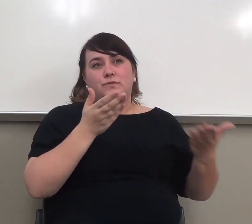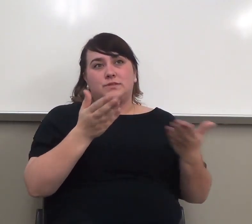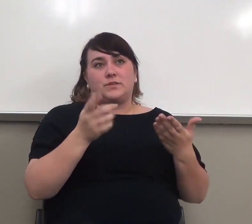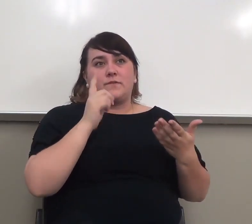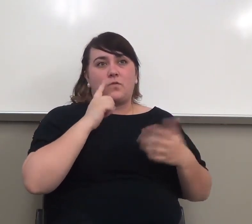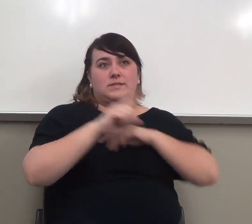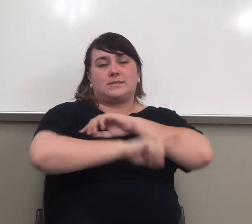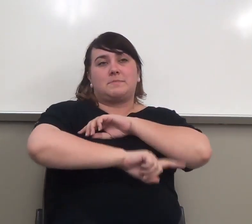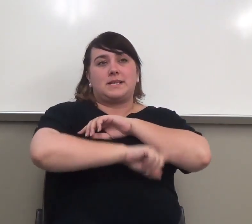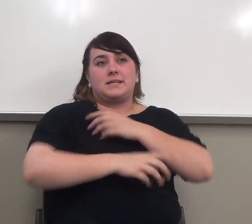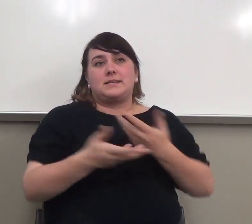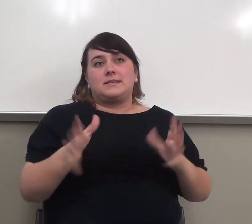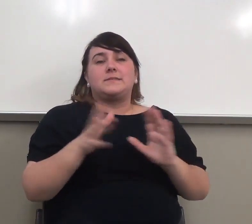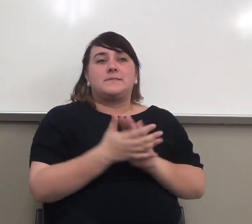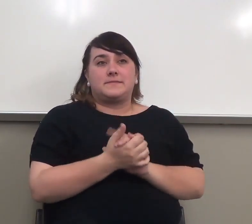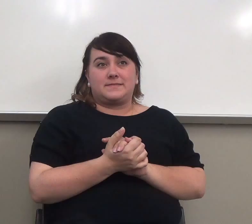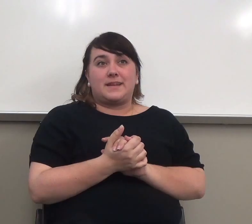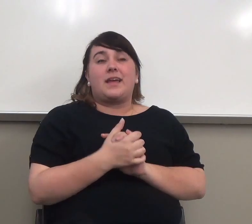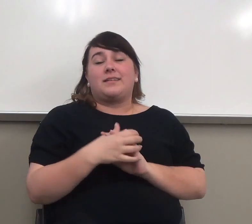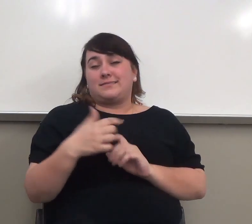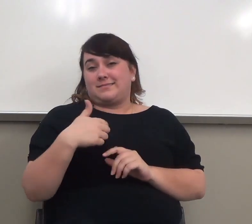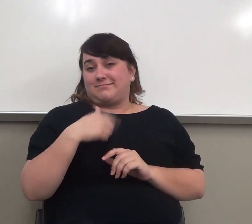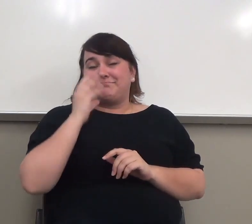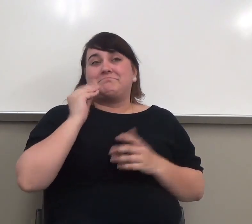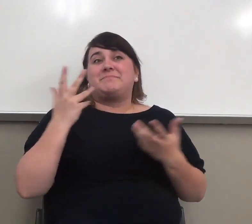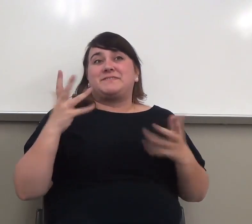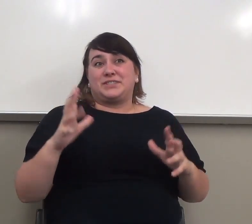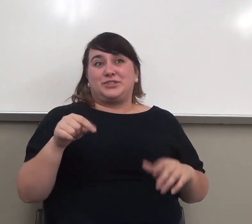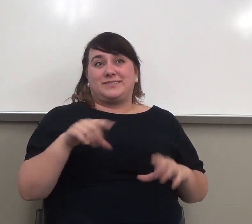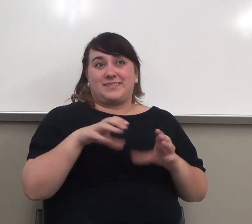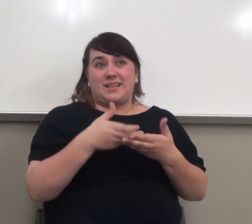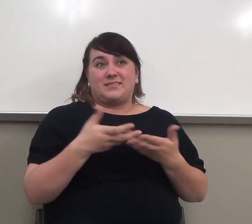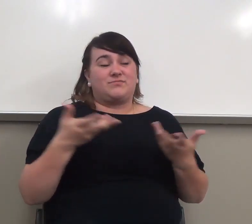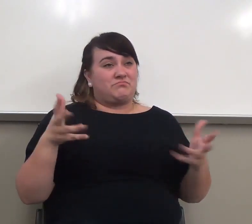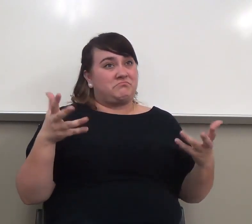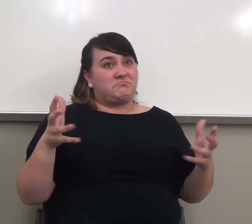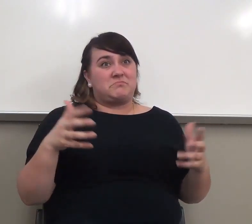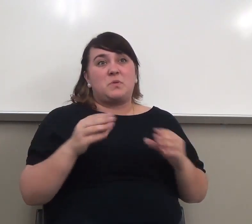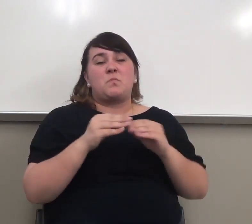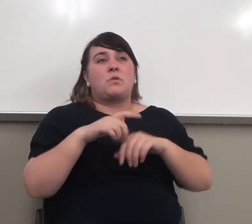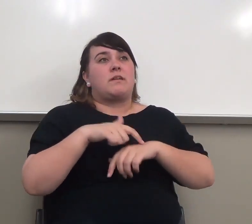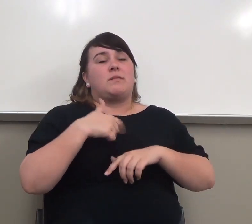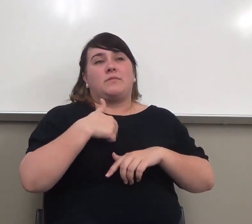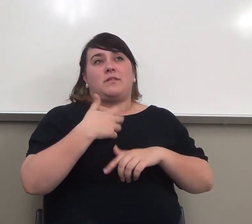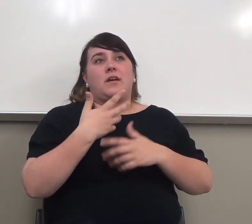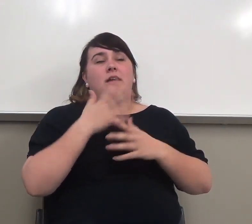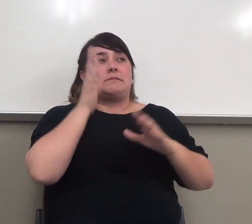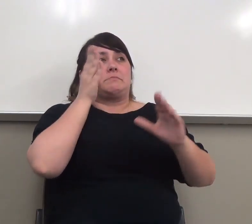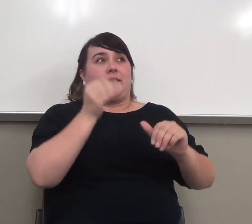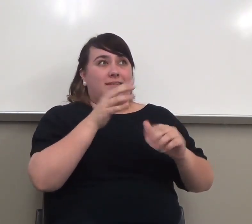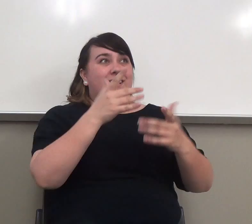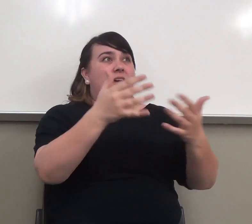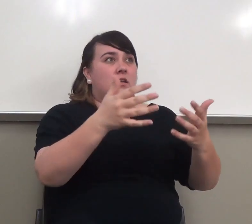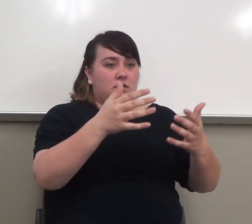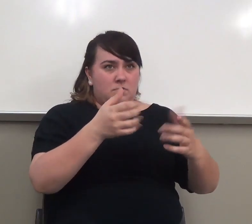you'll get deemed for it. And then if it happens again, I'm required to send you to the Vice President of